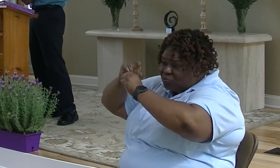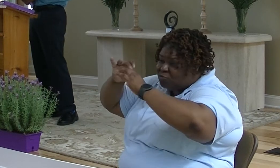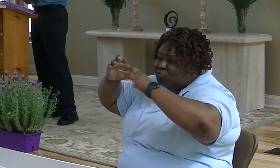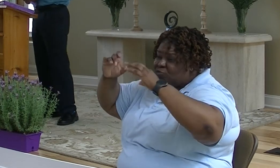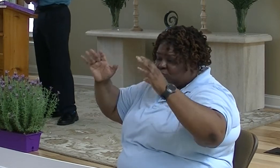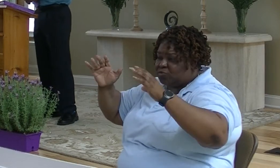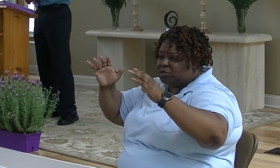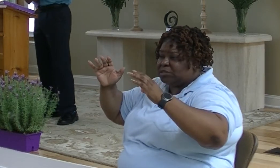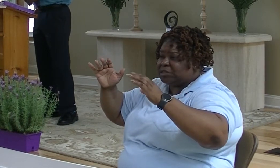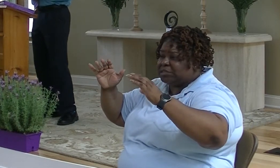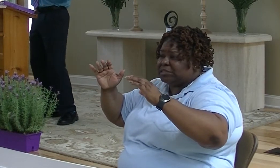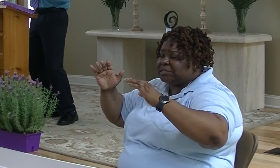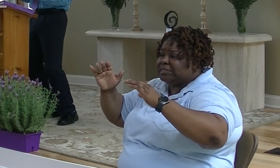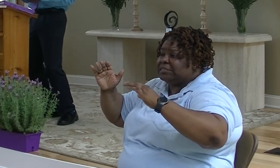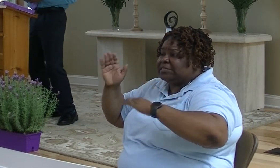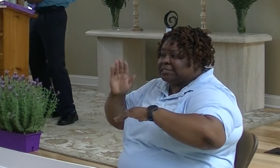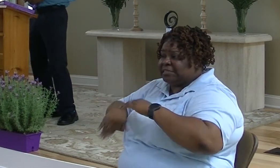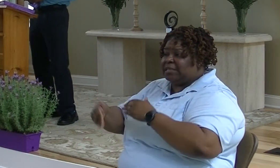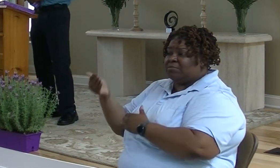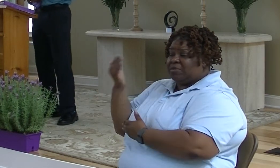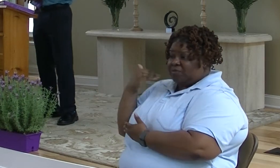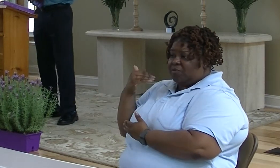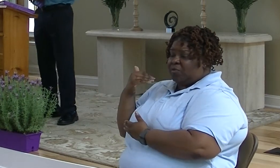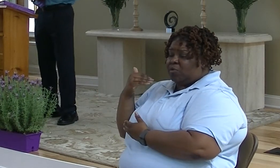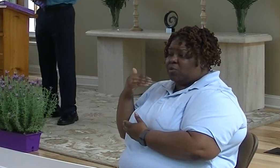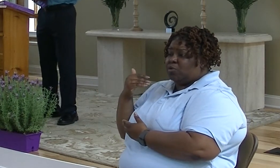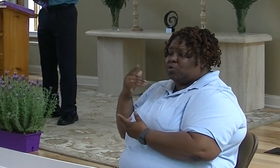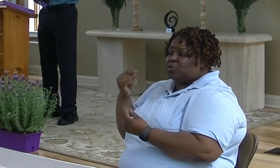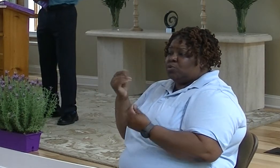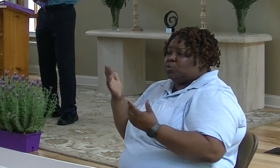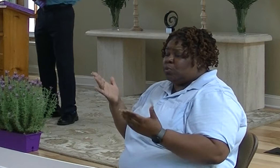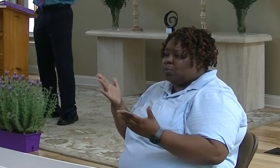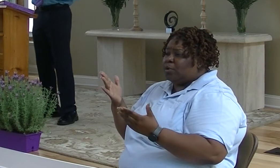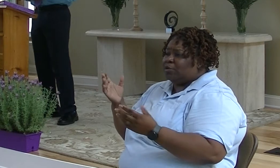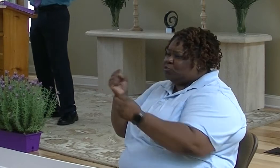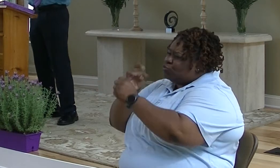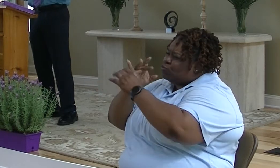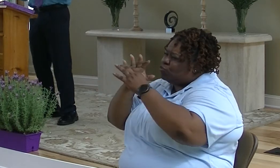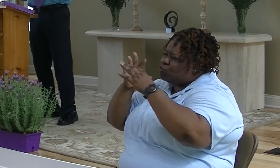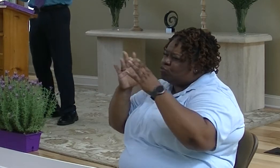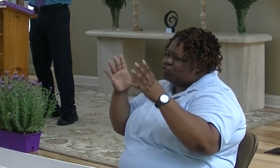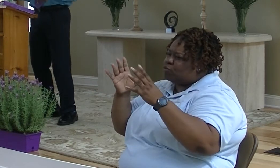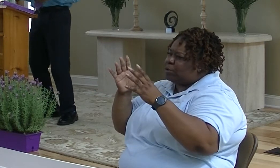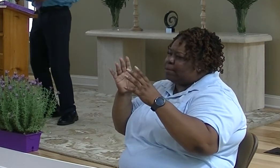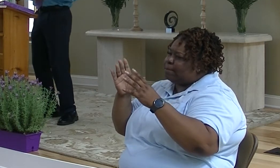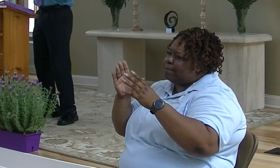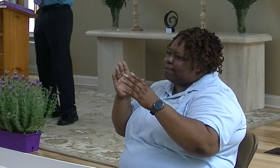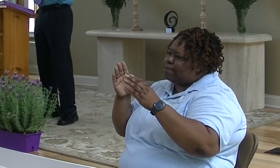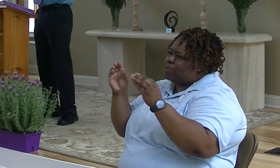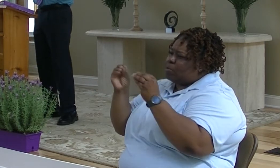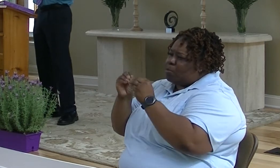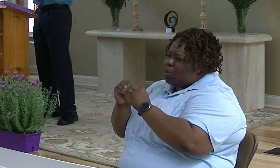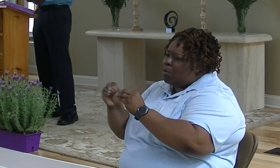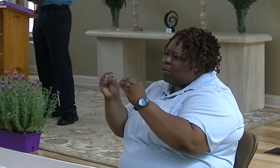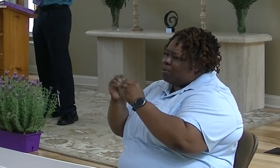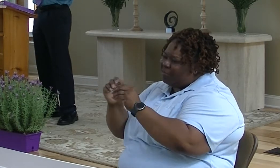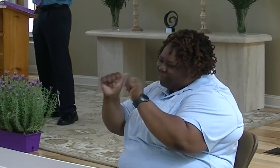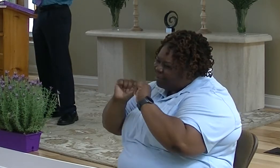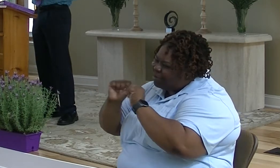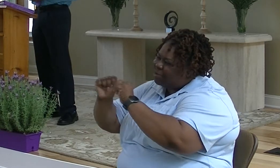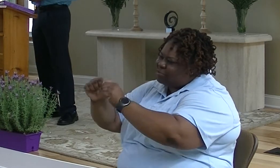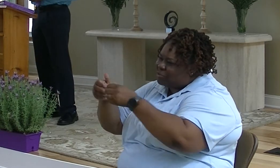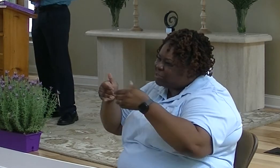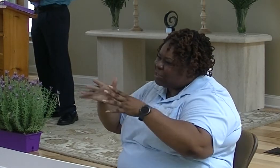dream. To be willing to outdream yourself. To be willing to let your dream be